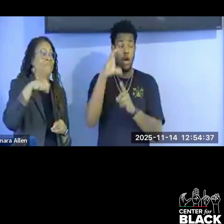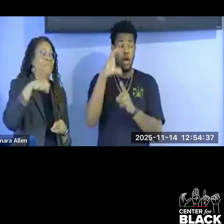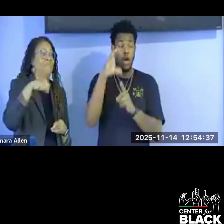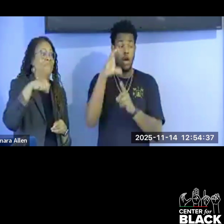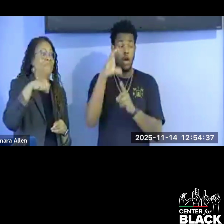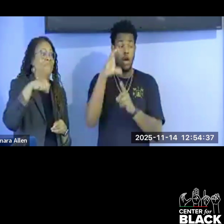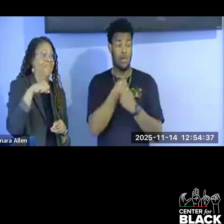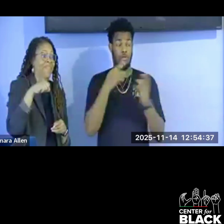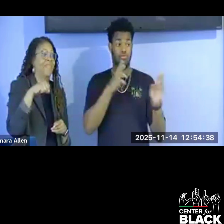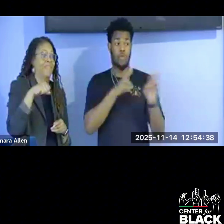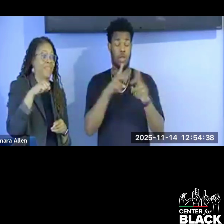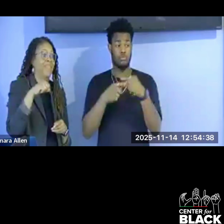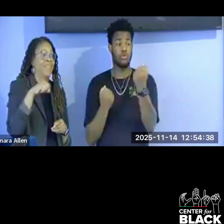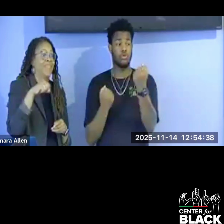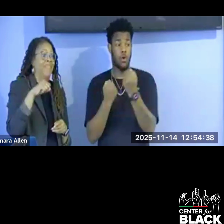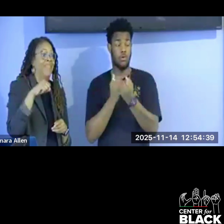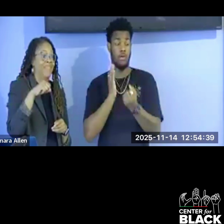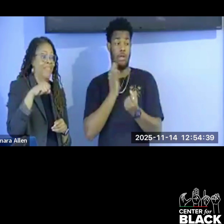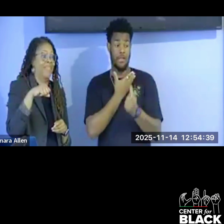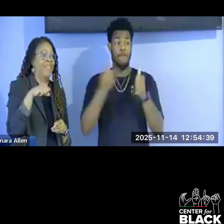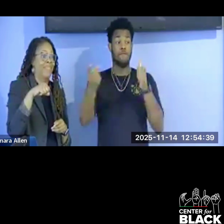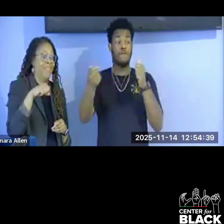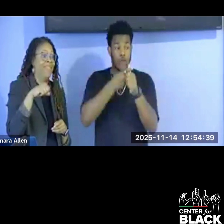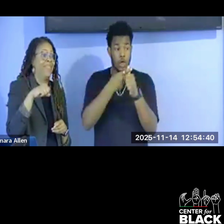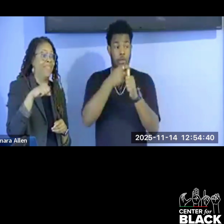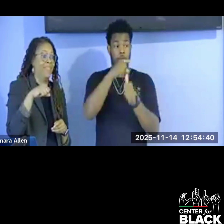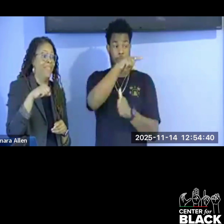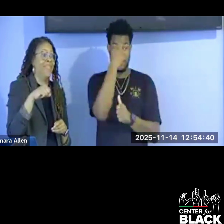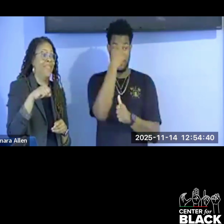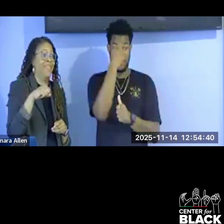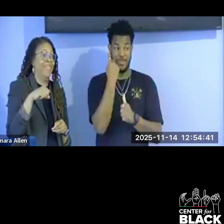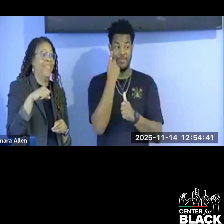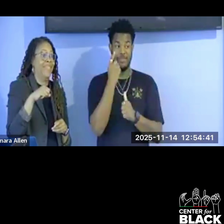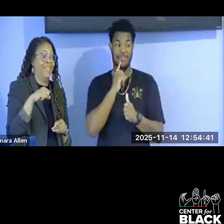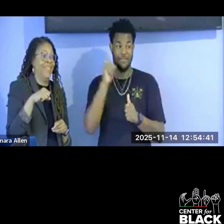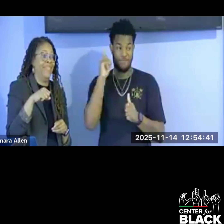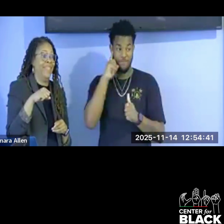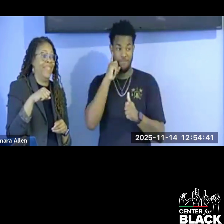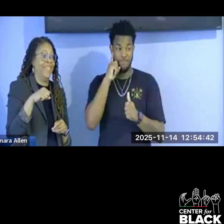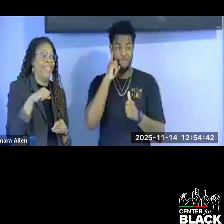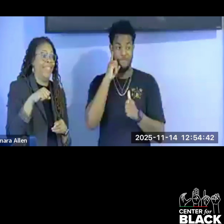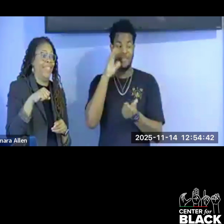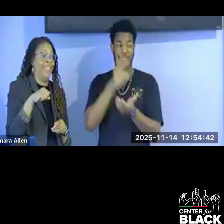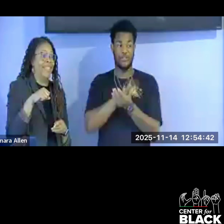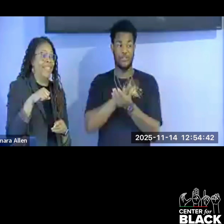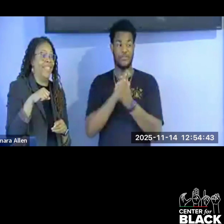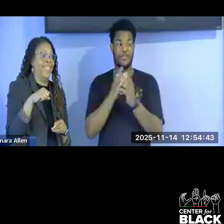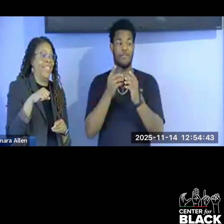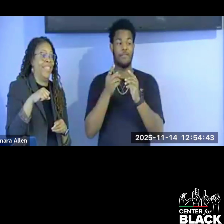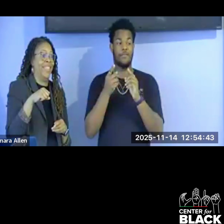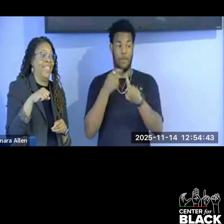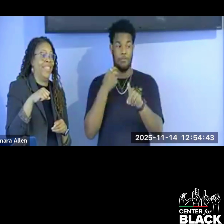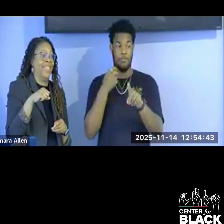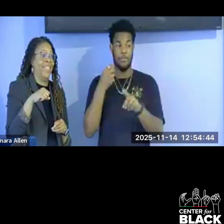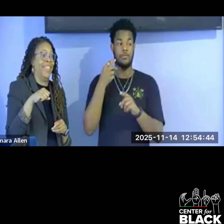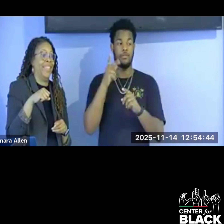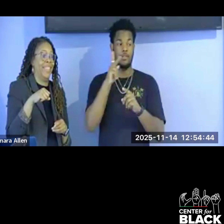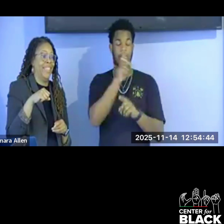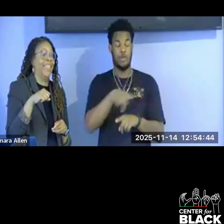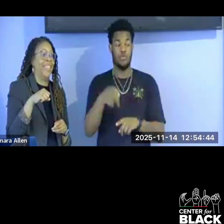And they've done a lot of research to archive and document history from the Black experience.